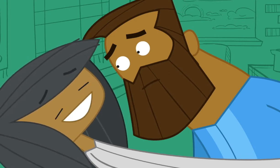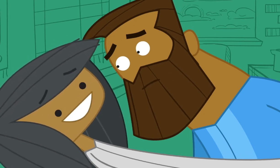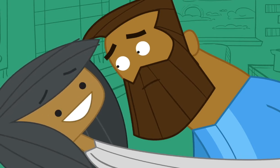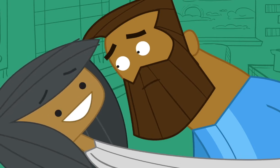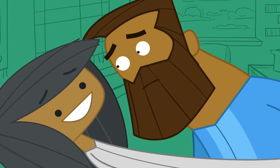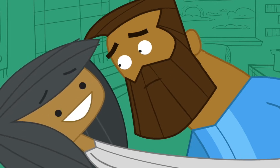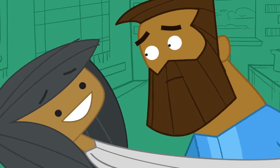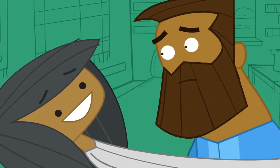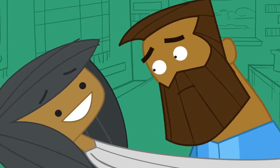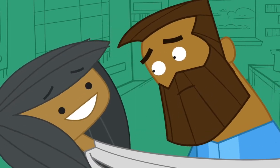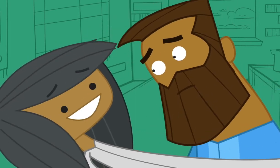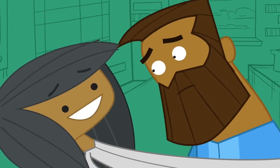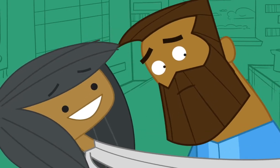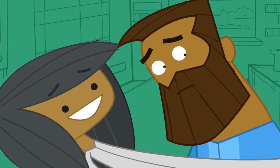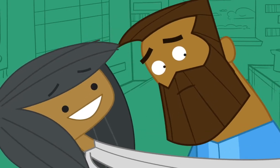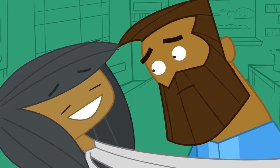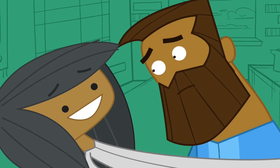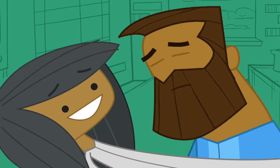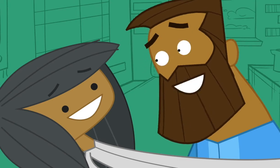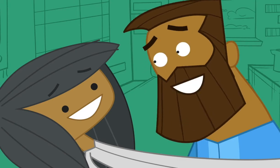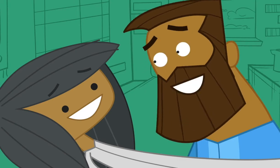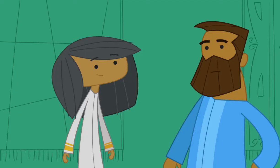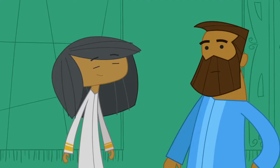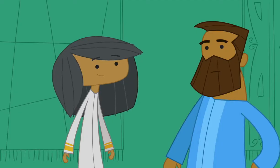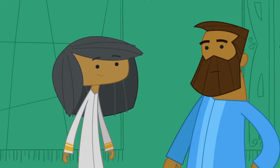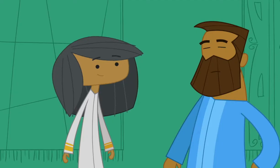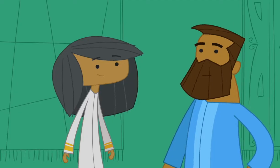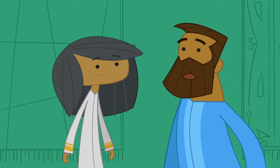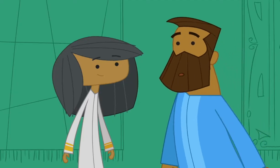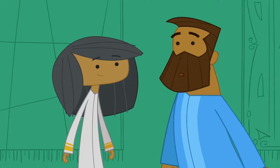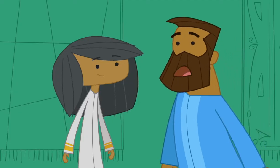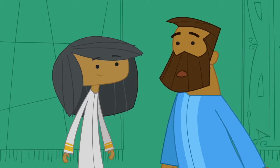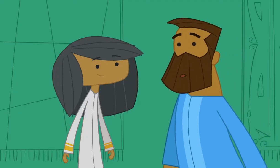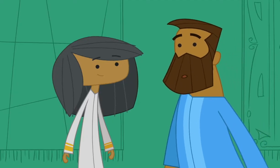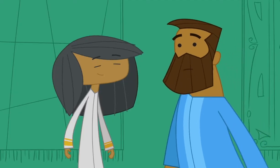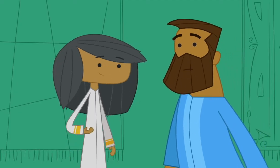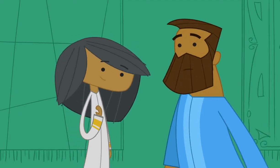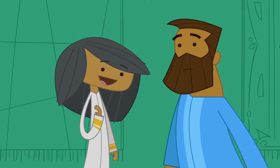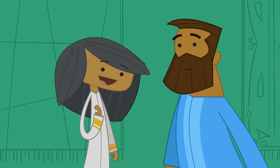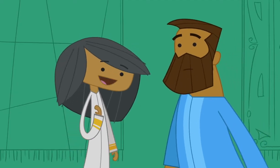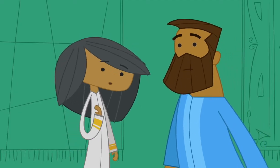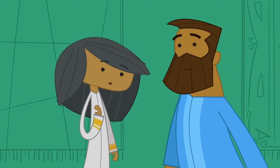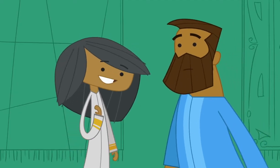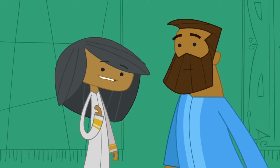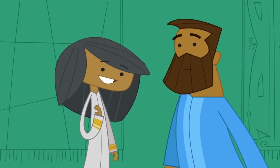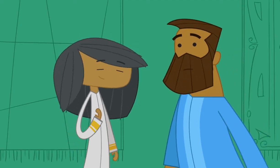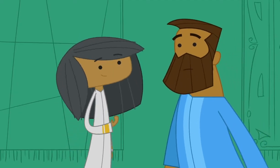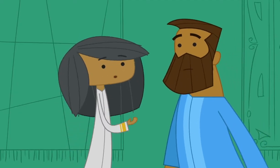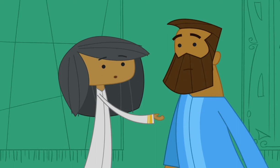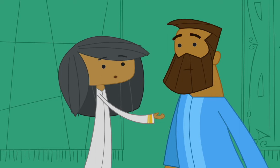feet. That's not exactly a normal night. When Boaz asked who Ruth was, she said, "I am your servant. You are